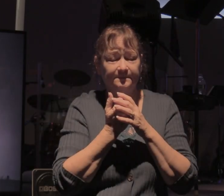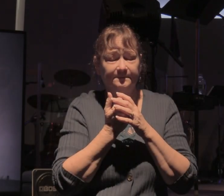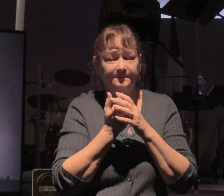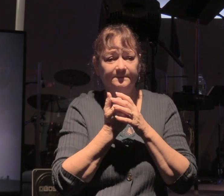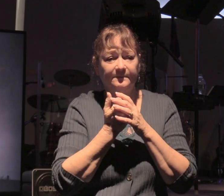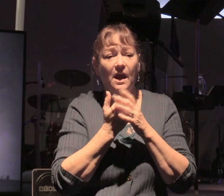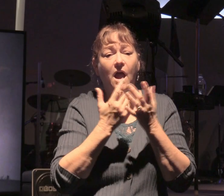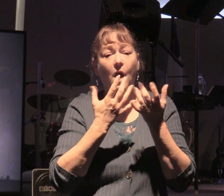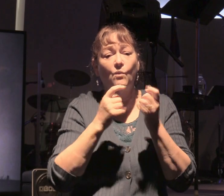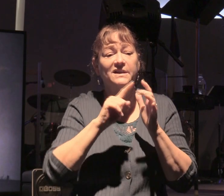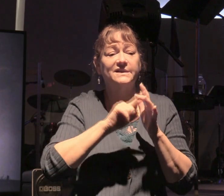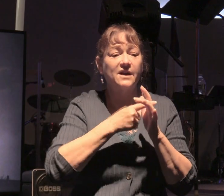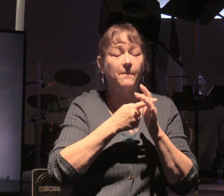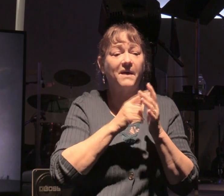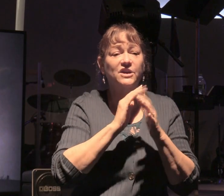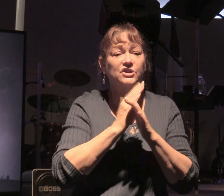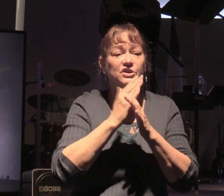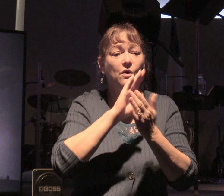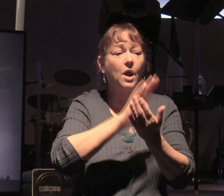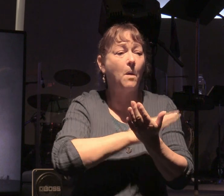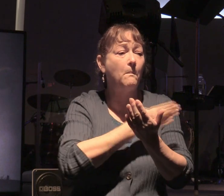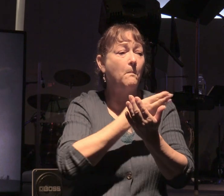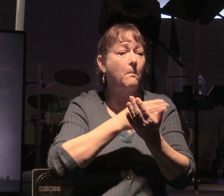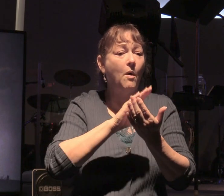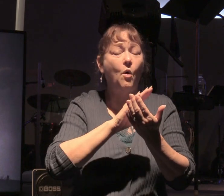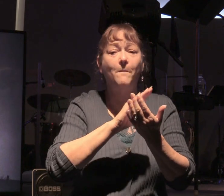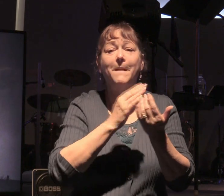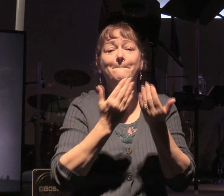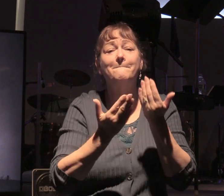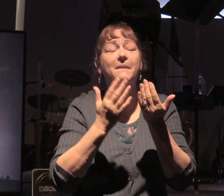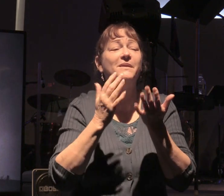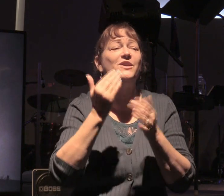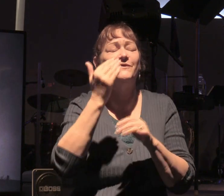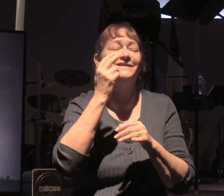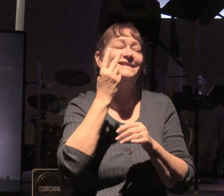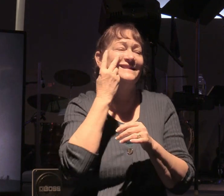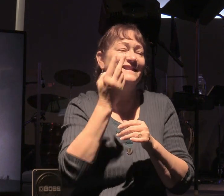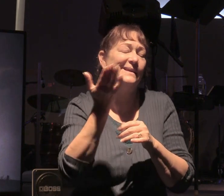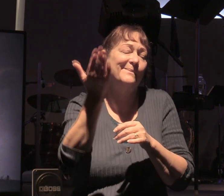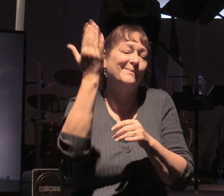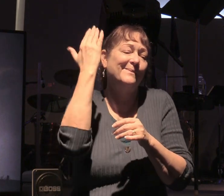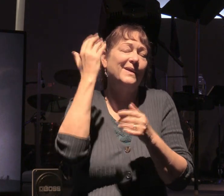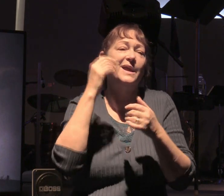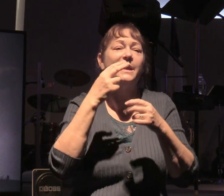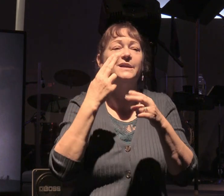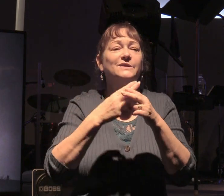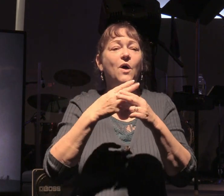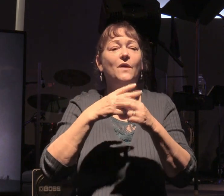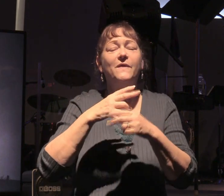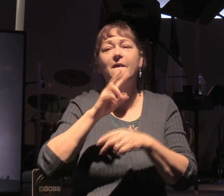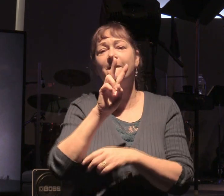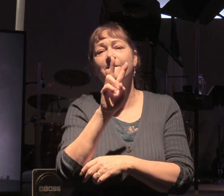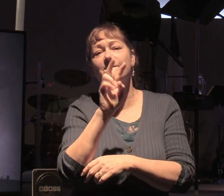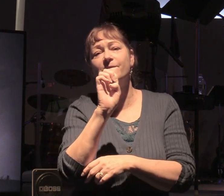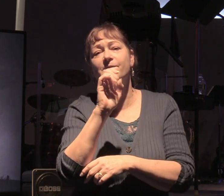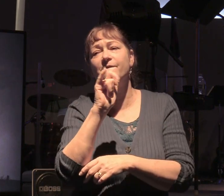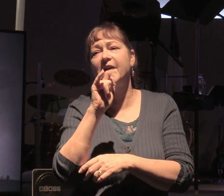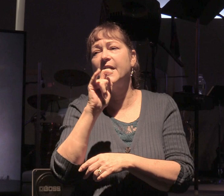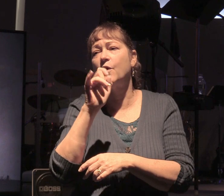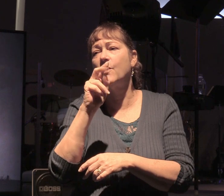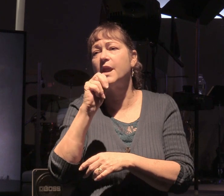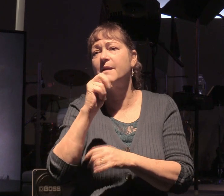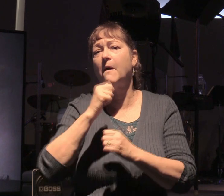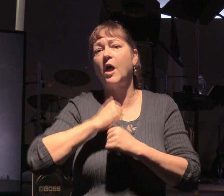I'd like to open by sharing a poem that perhaps you've heard in the past. It's just called The Veteran. And here's how